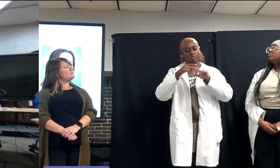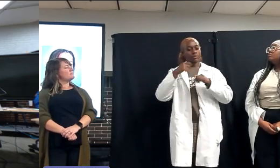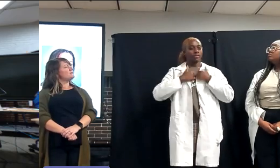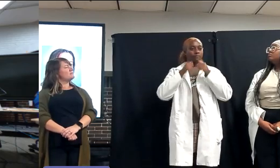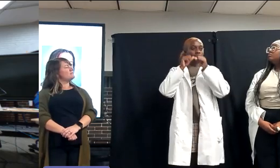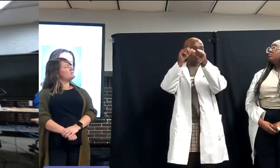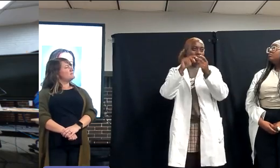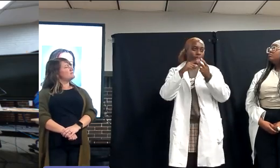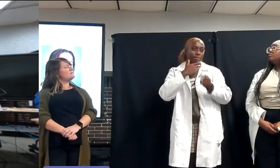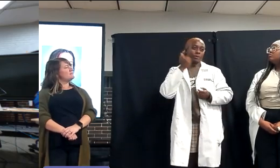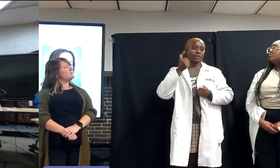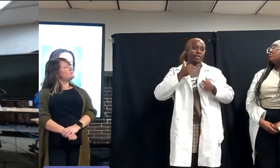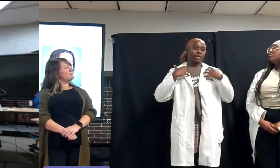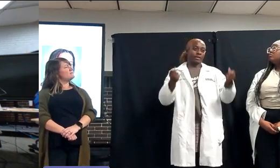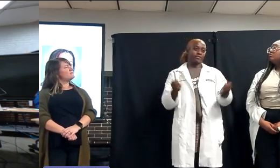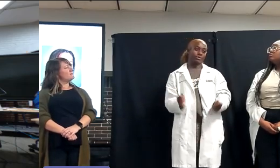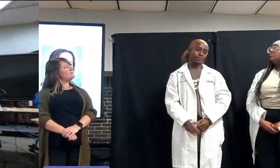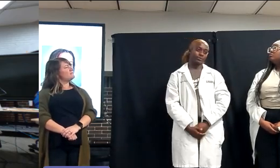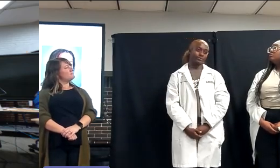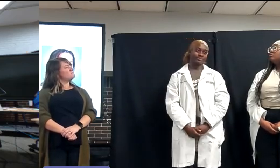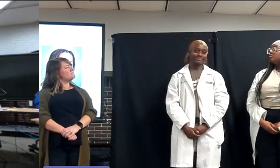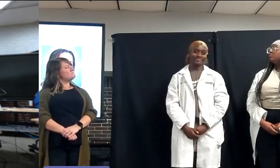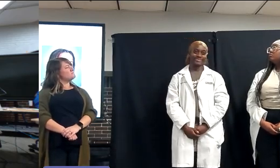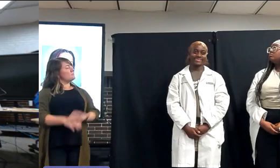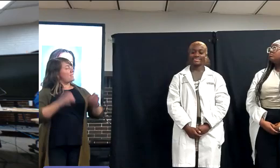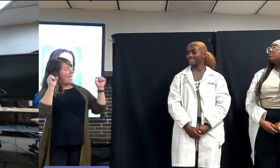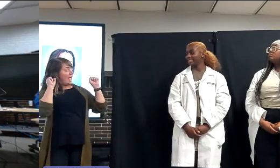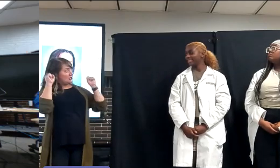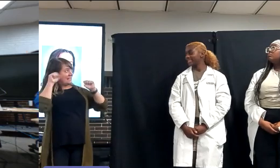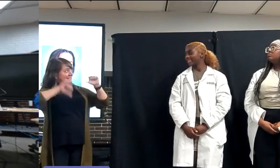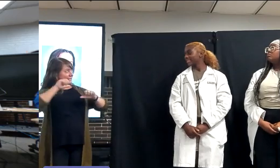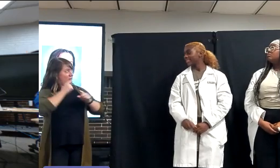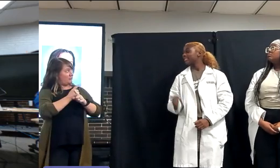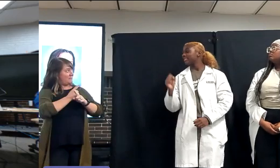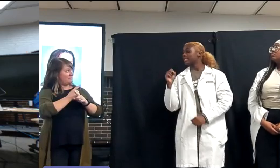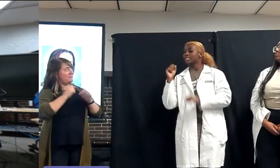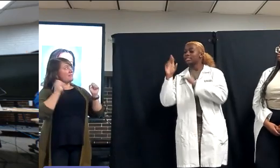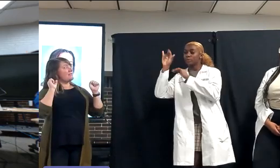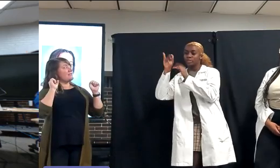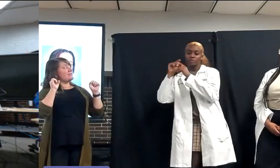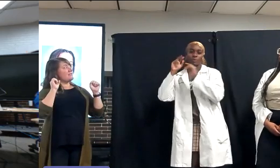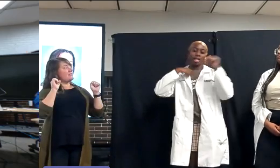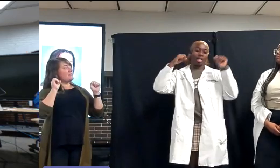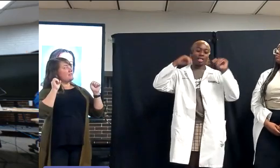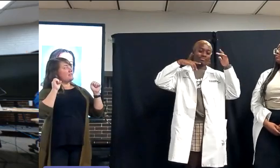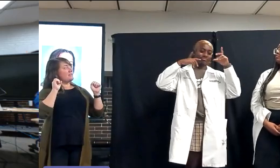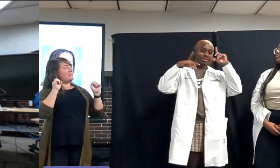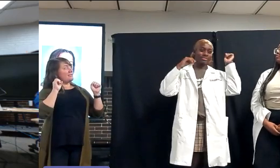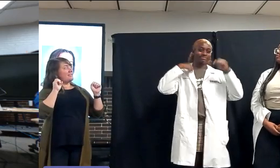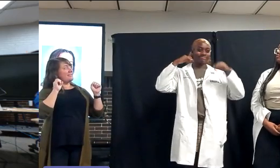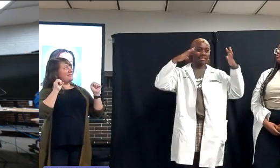that their nutrition is where it should be so that they can live a long, happy life. So exercise science,